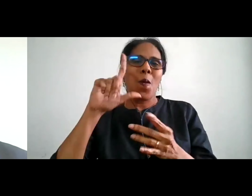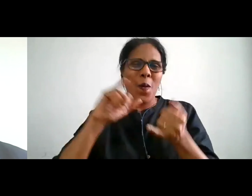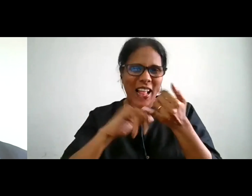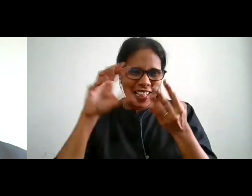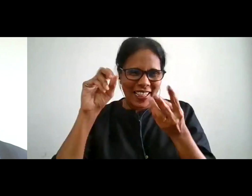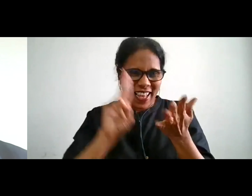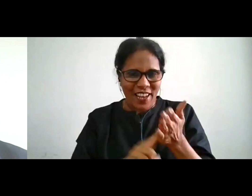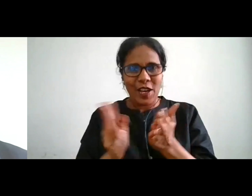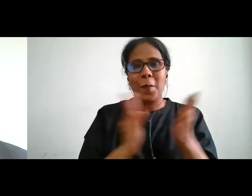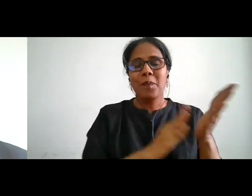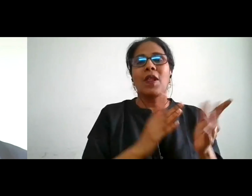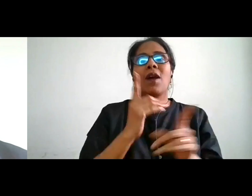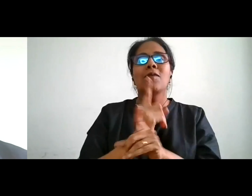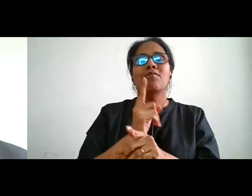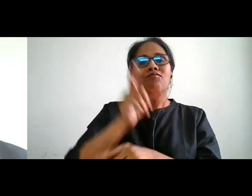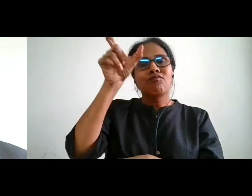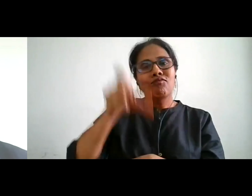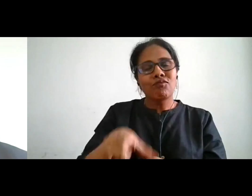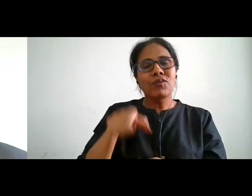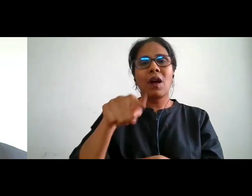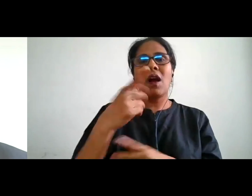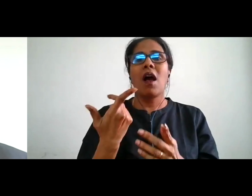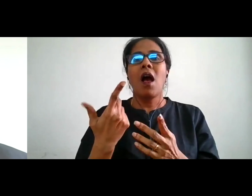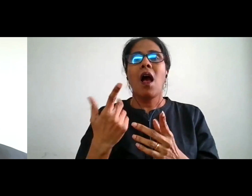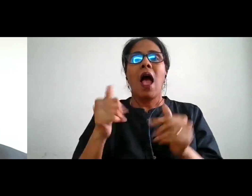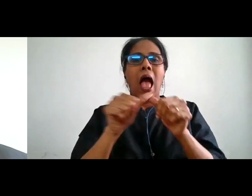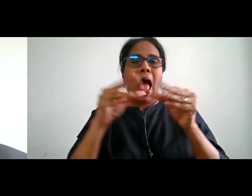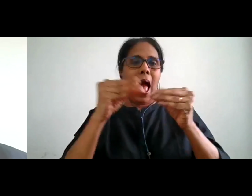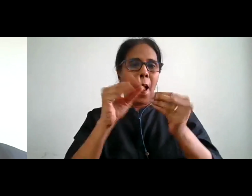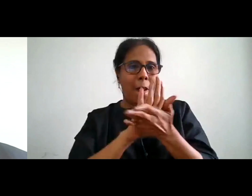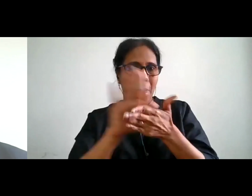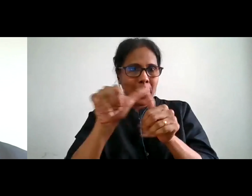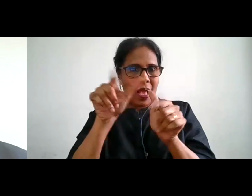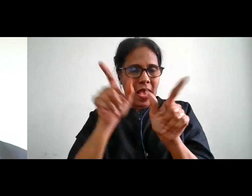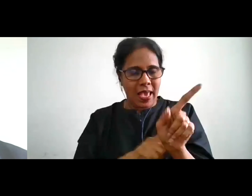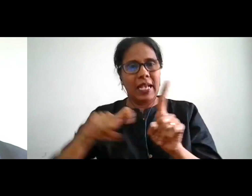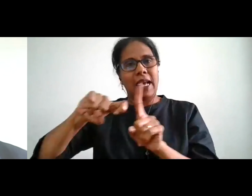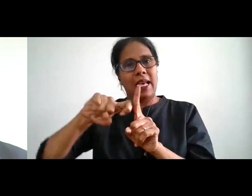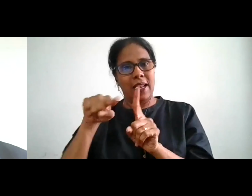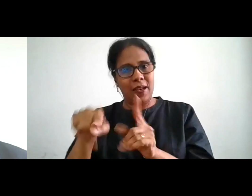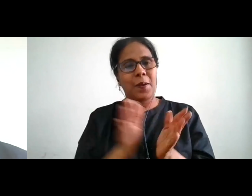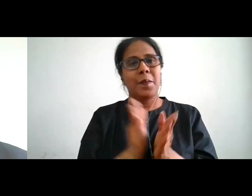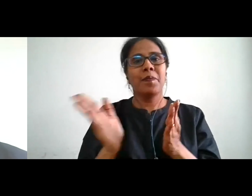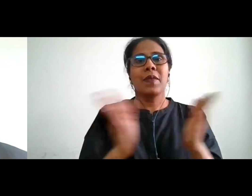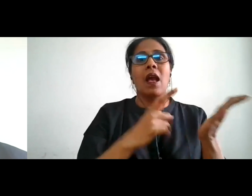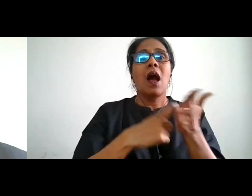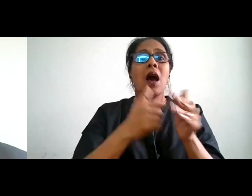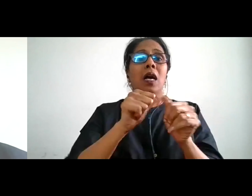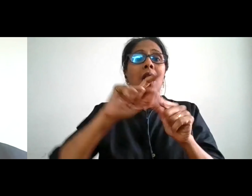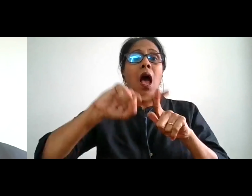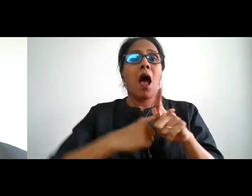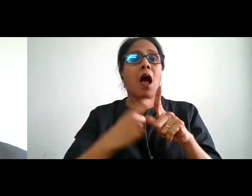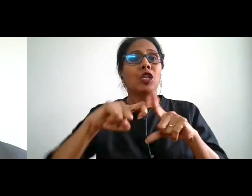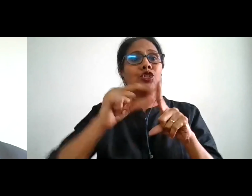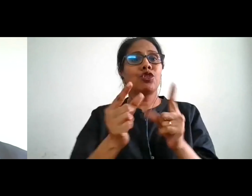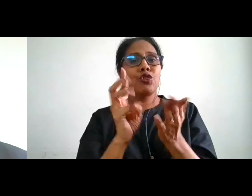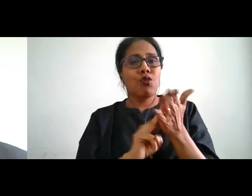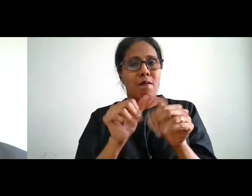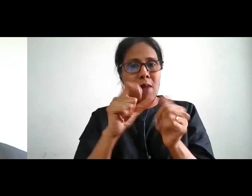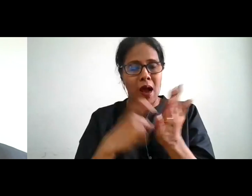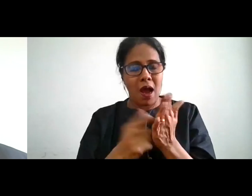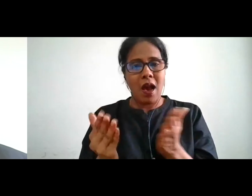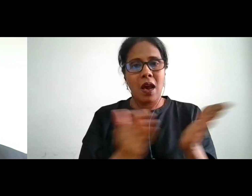Kharandikar, Director IIT Kanpur, Dr. Rajkumar Upadhyay, Executive Director C.D.OT, my colleagues from the industry